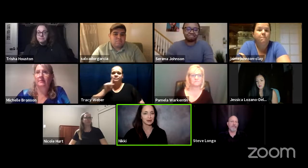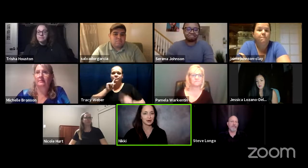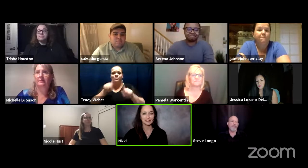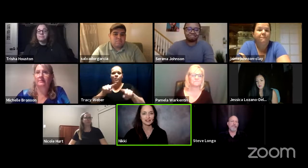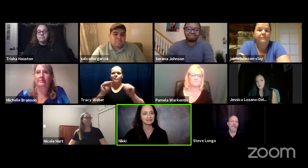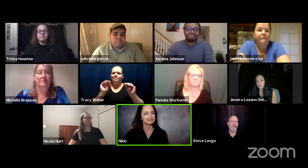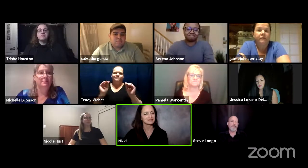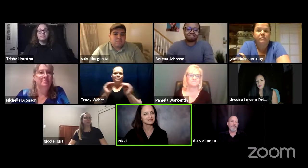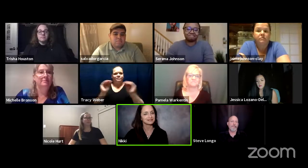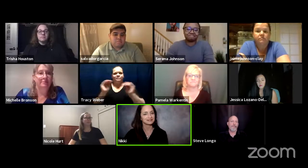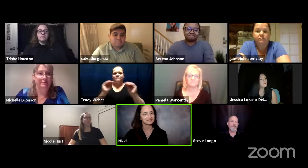report.